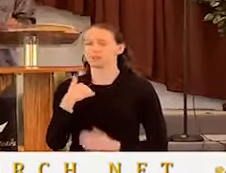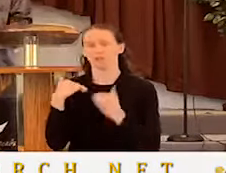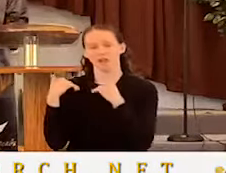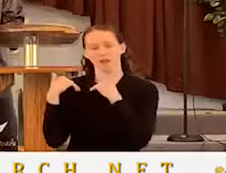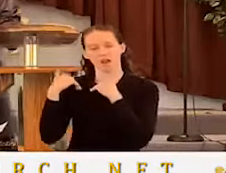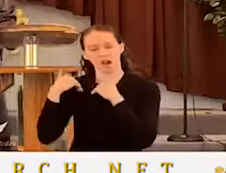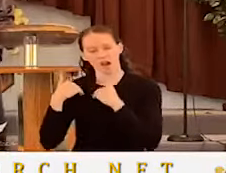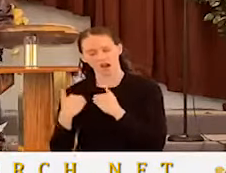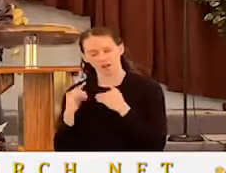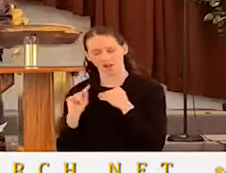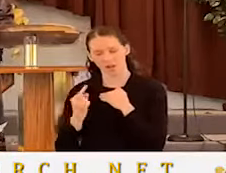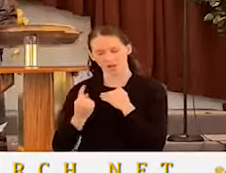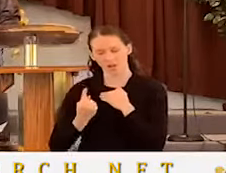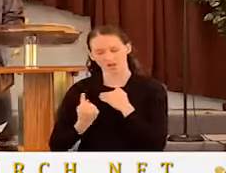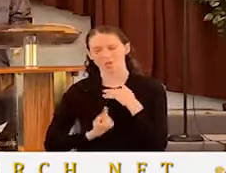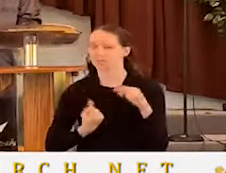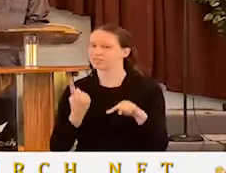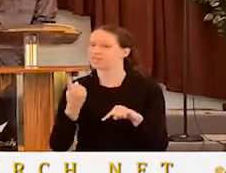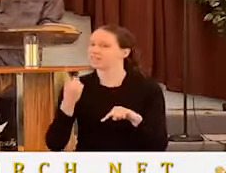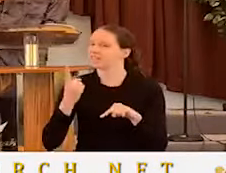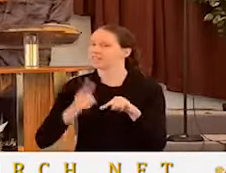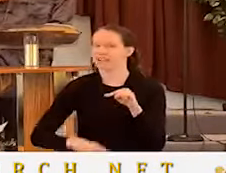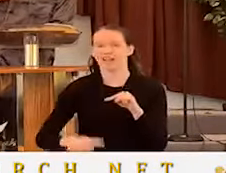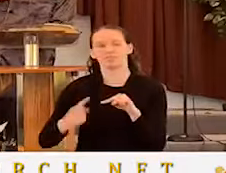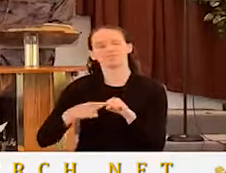these burdens